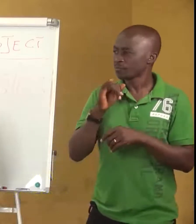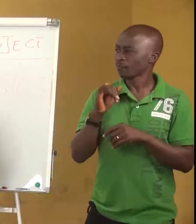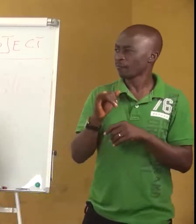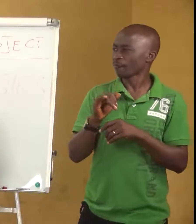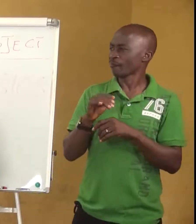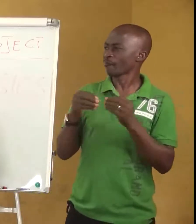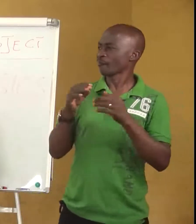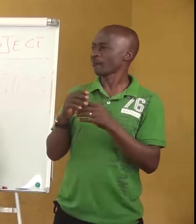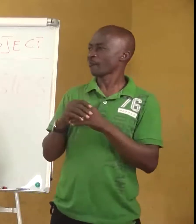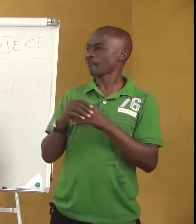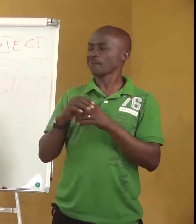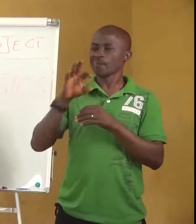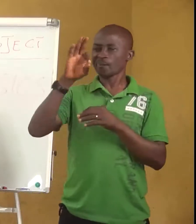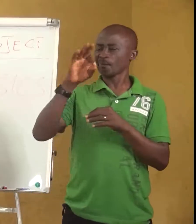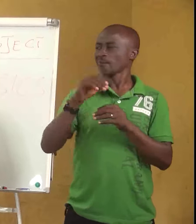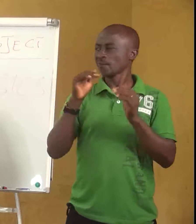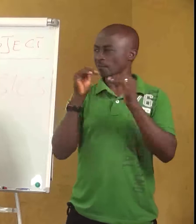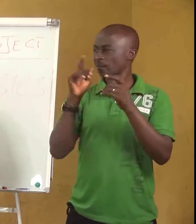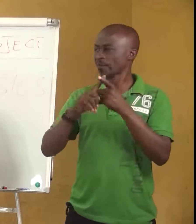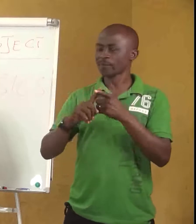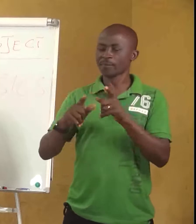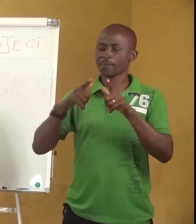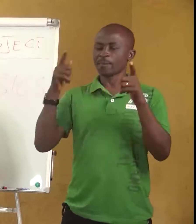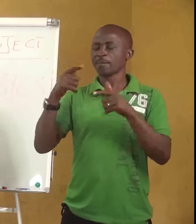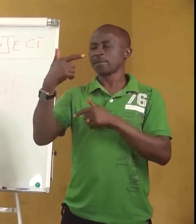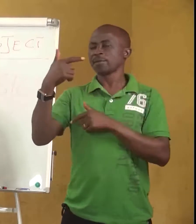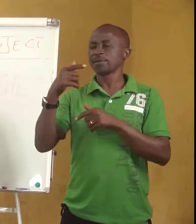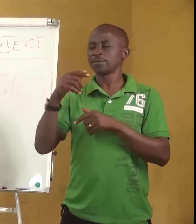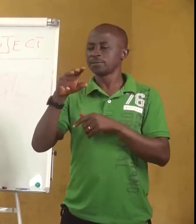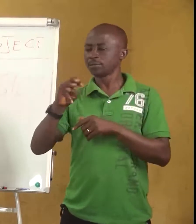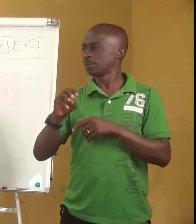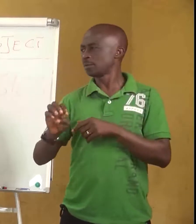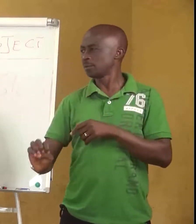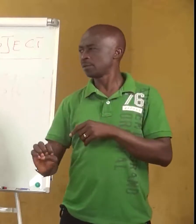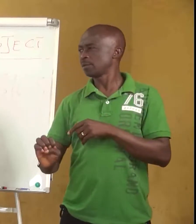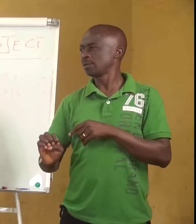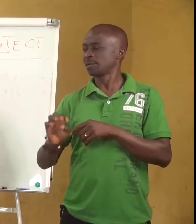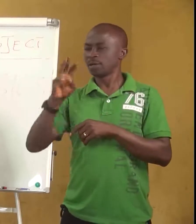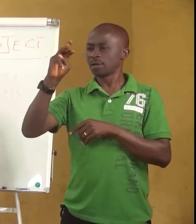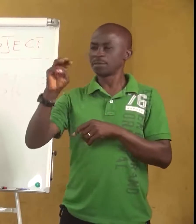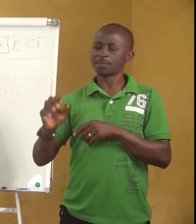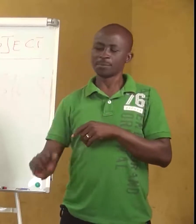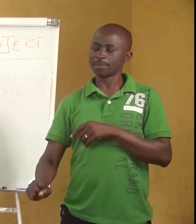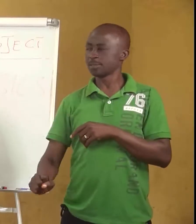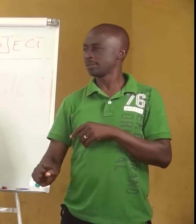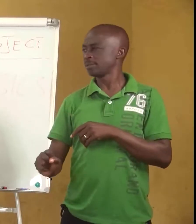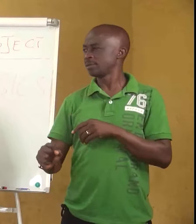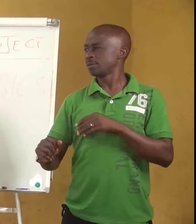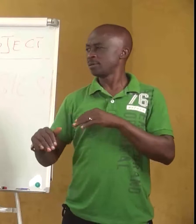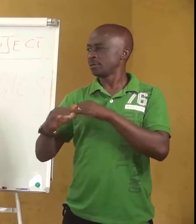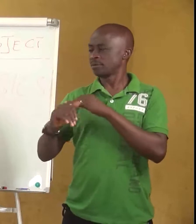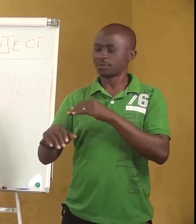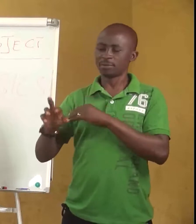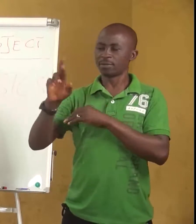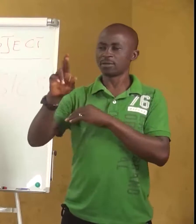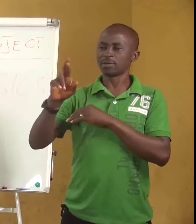by capital F is equals to capital G ME MS over R